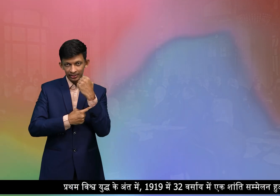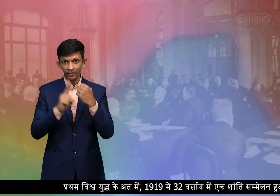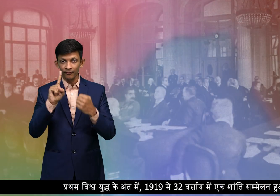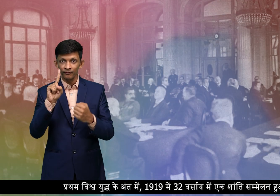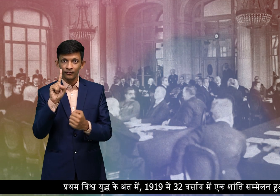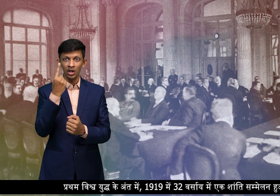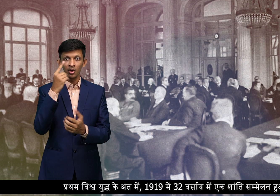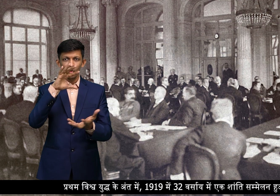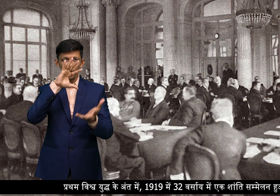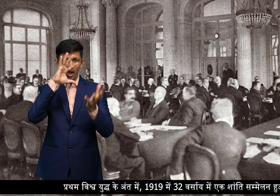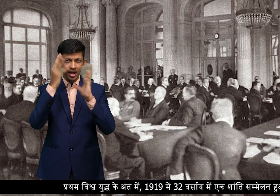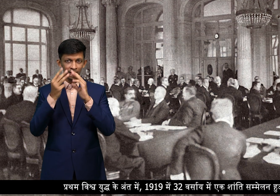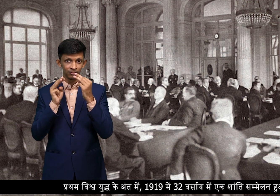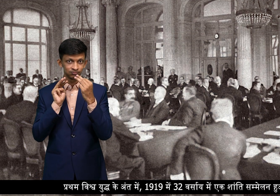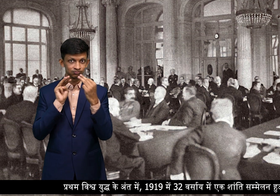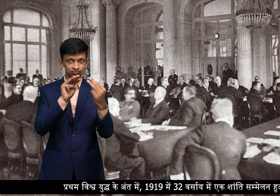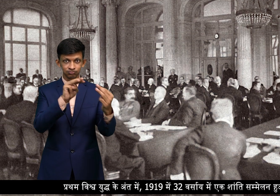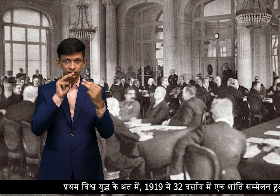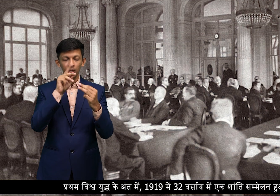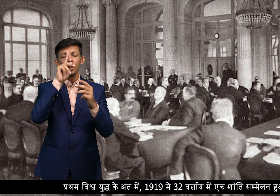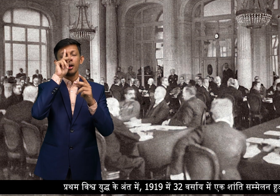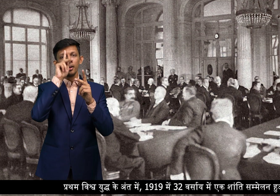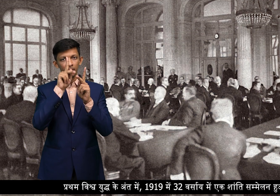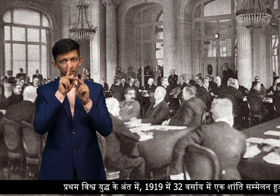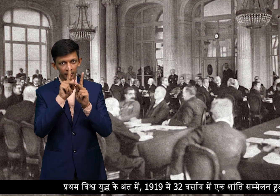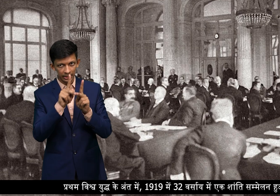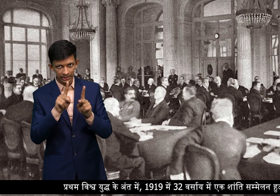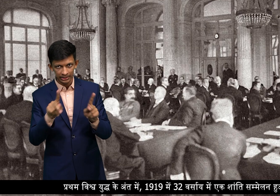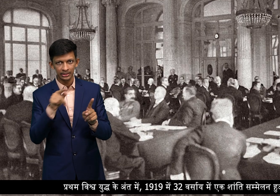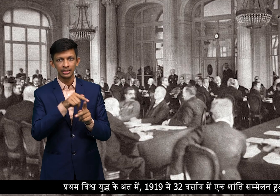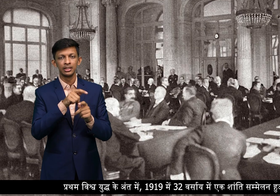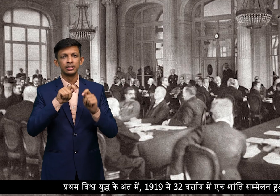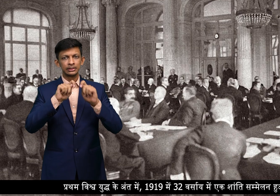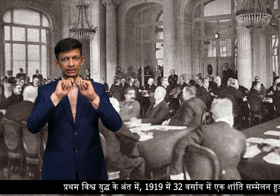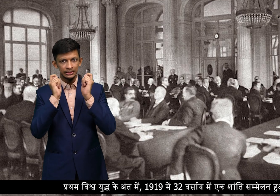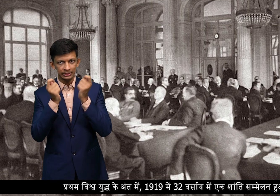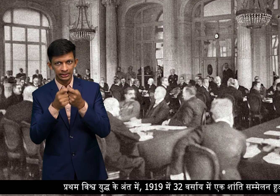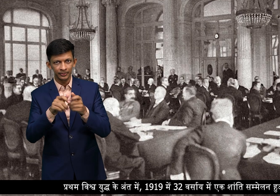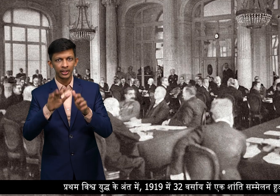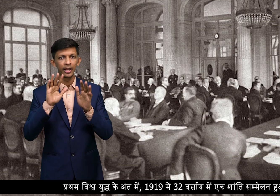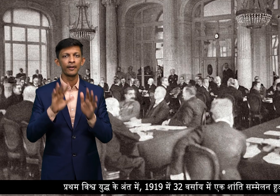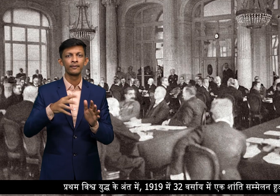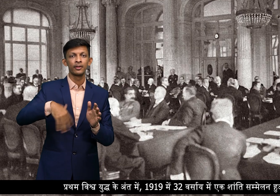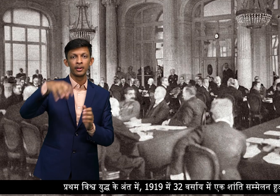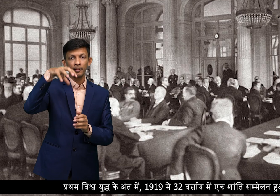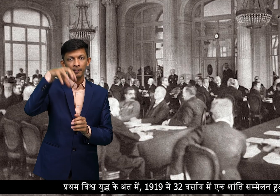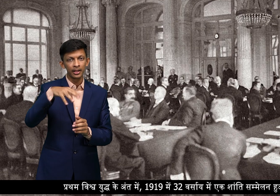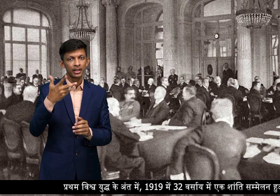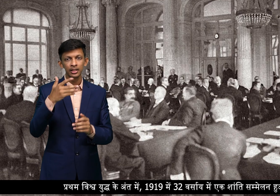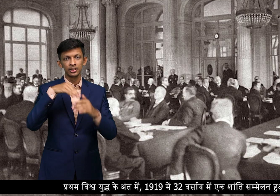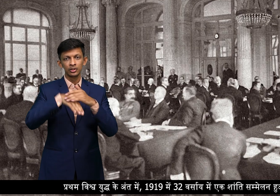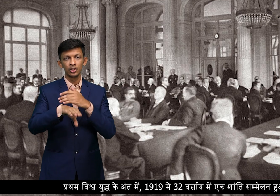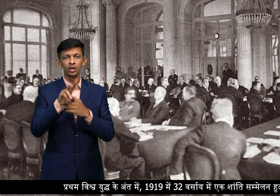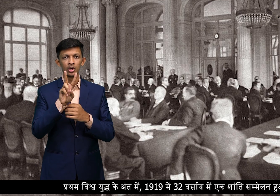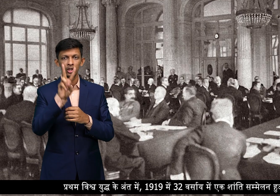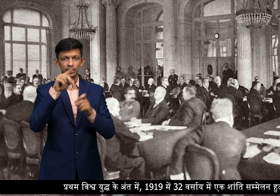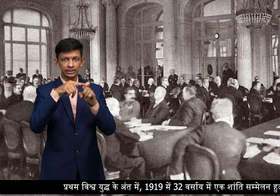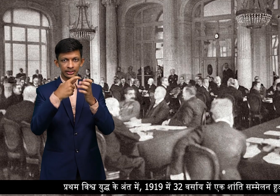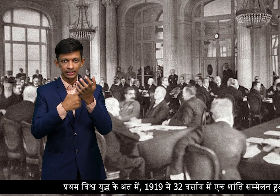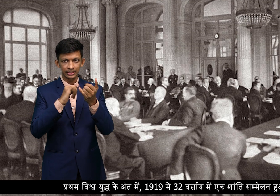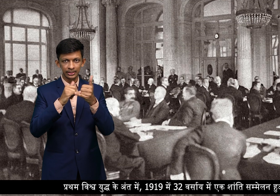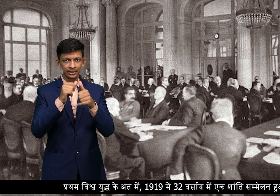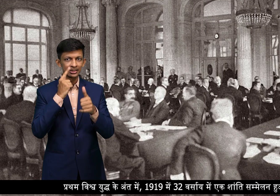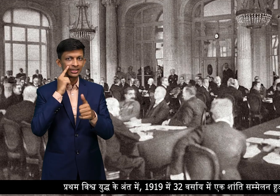At the end of the First World War, a peace conference took place in